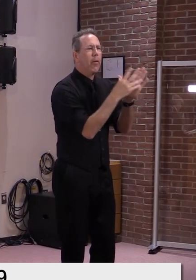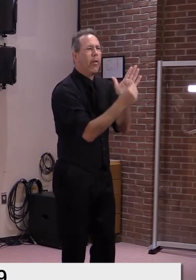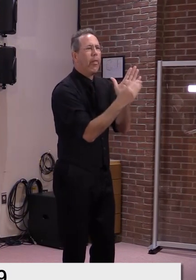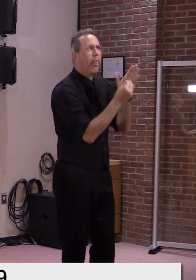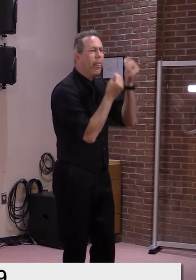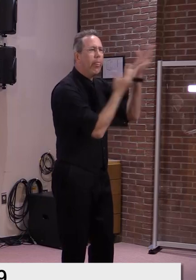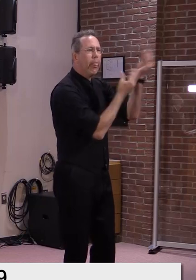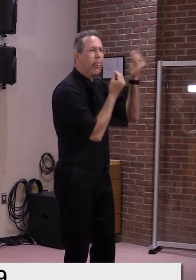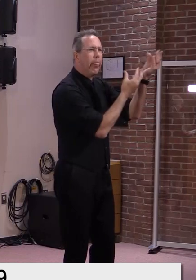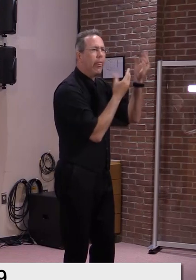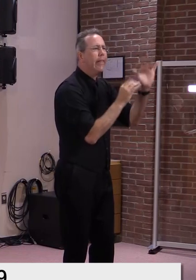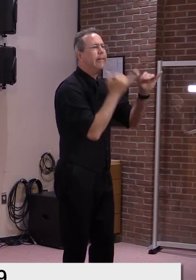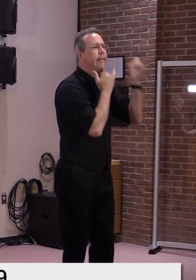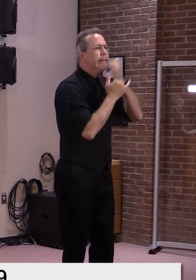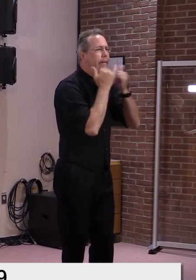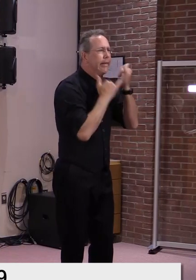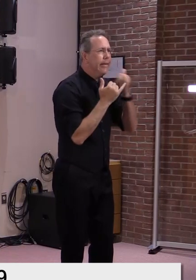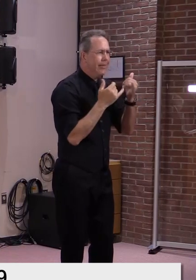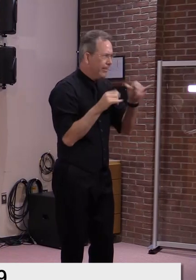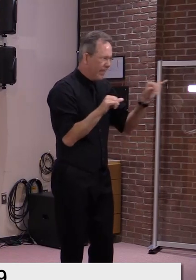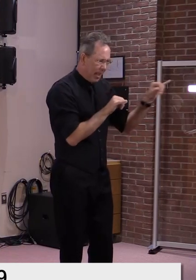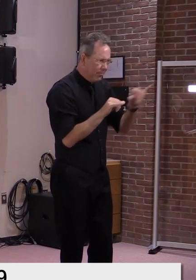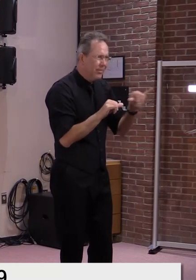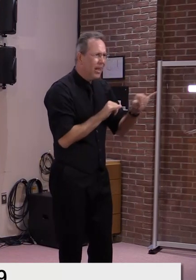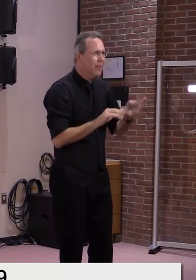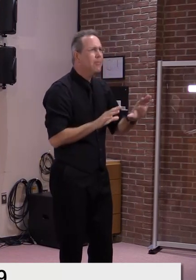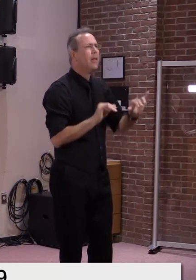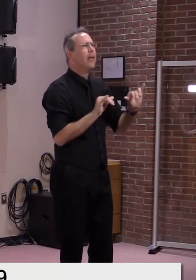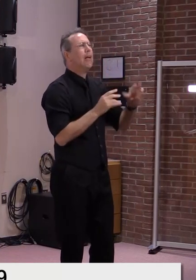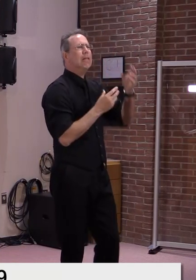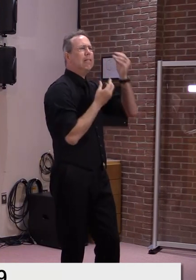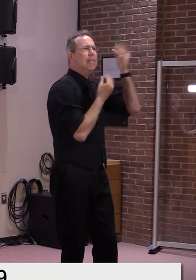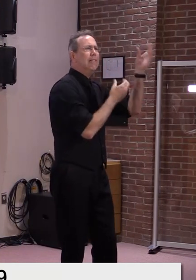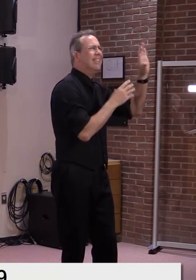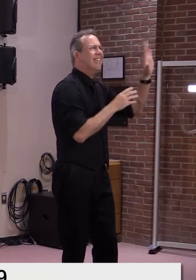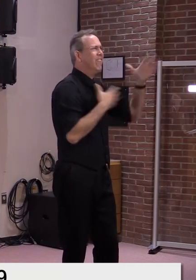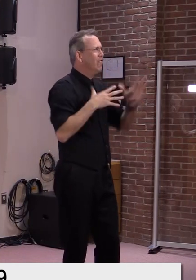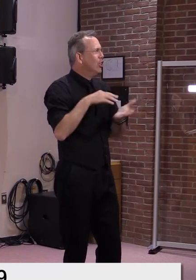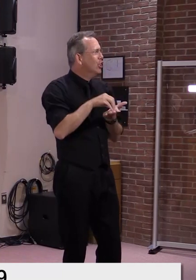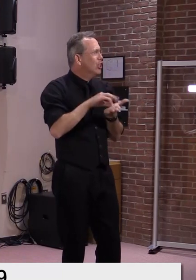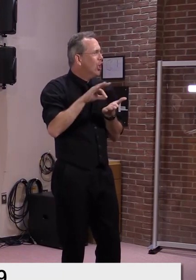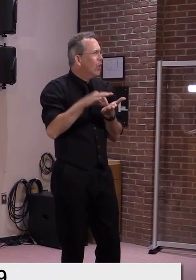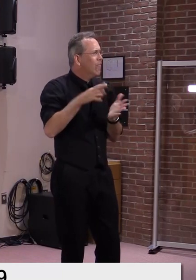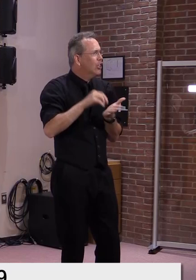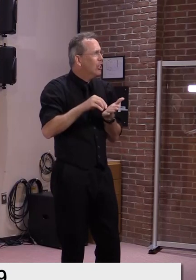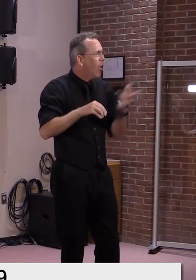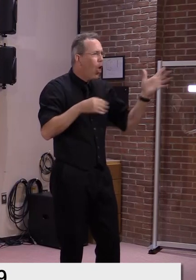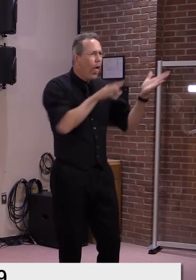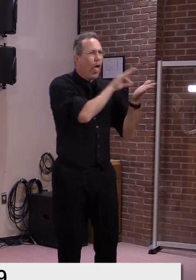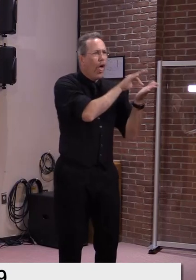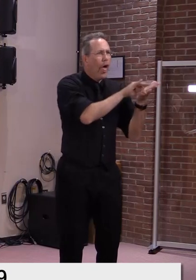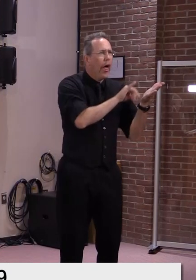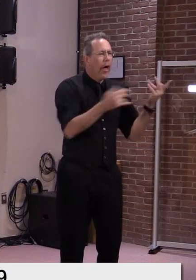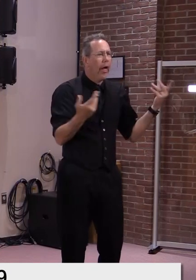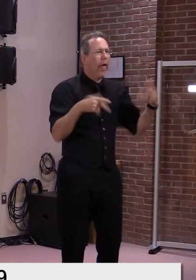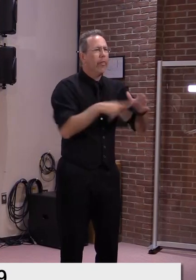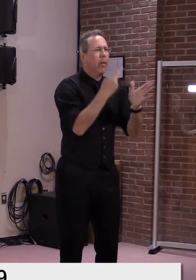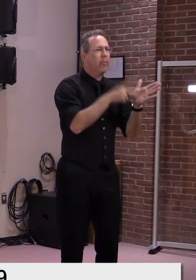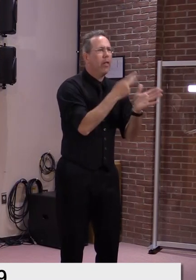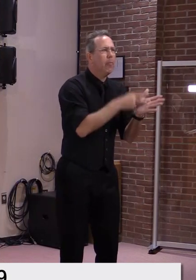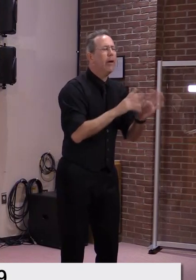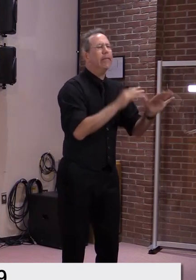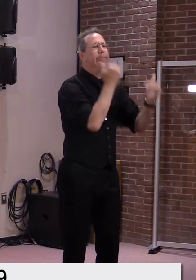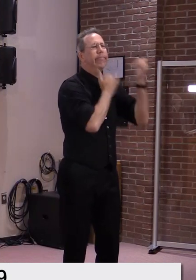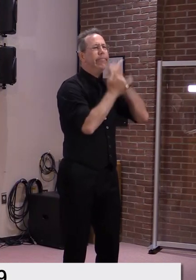remove the duplicates. We have also updated our tracking, and with these corrections in place, the percentage